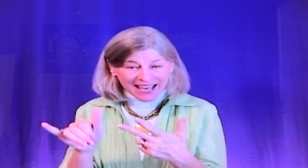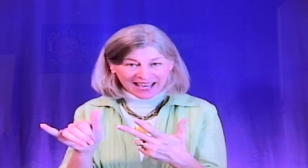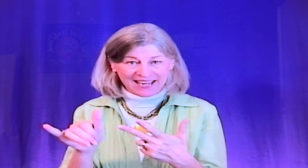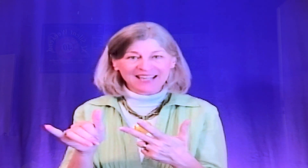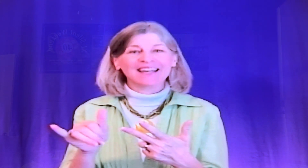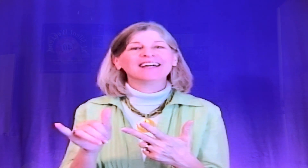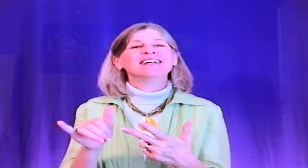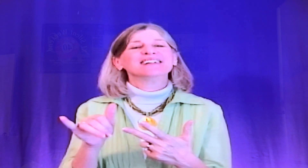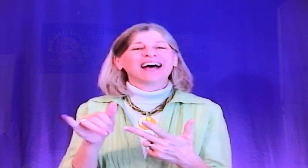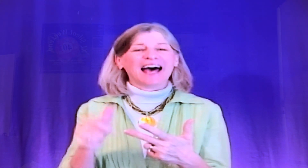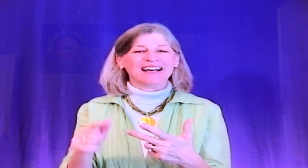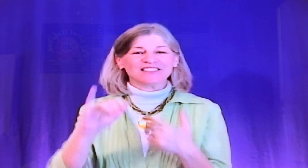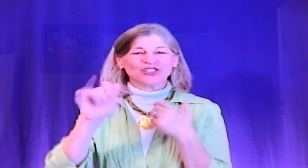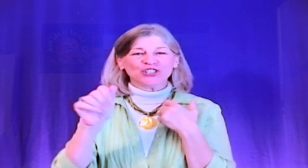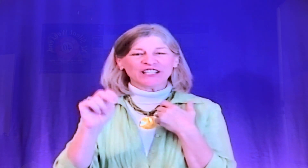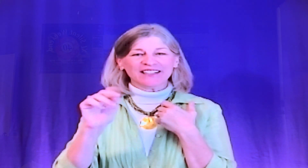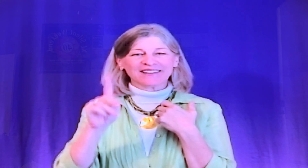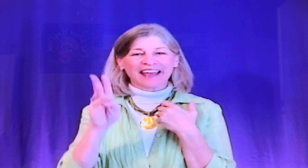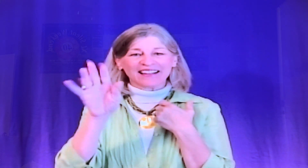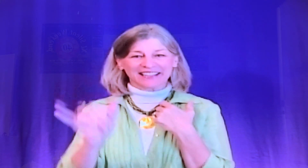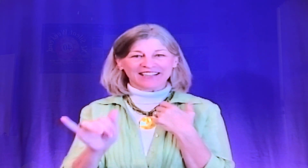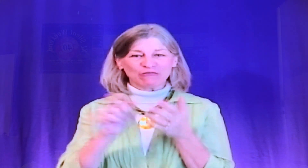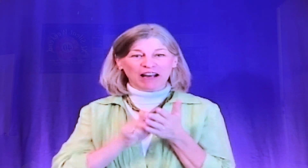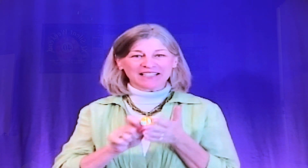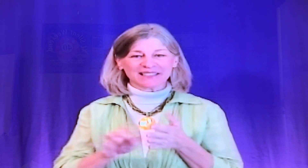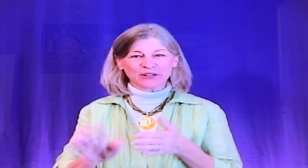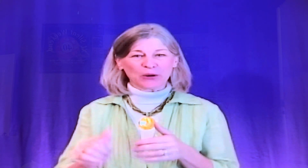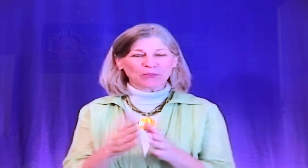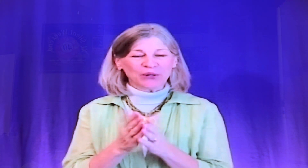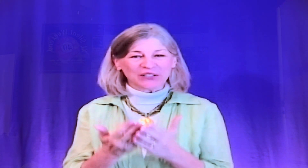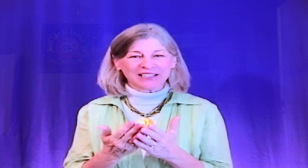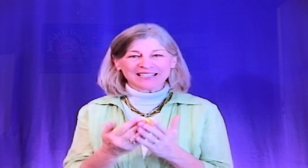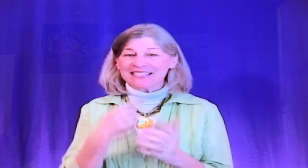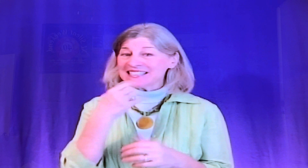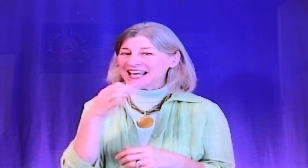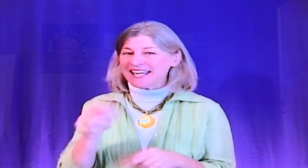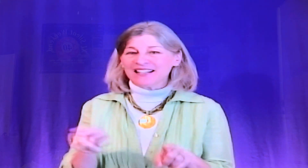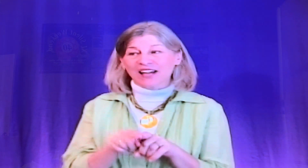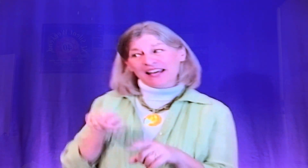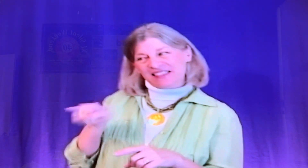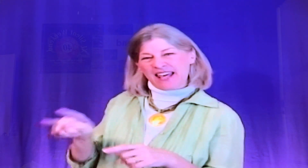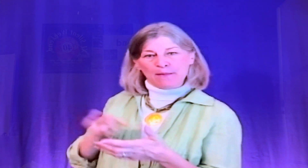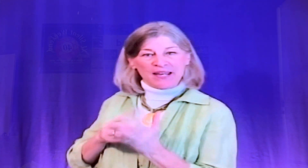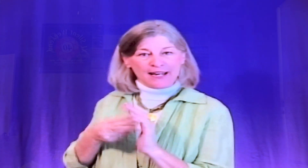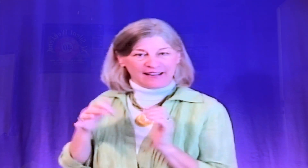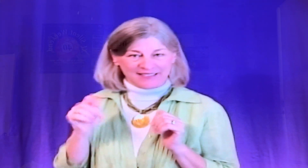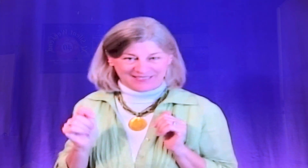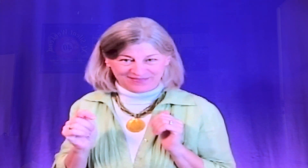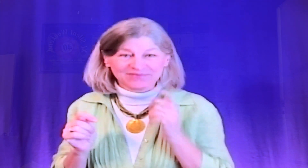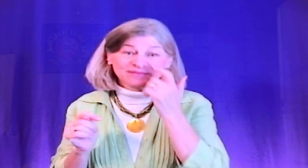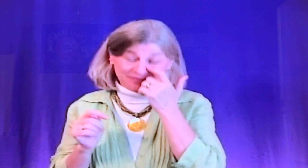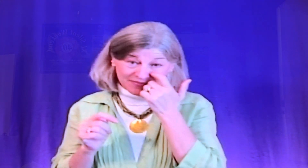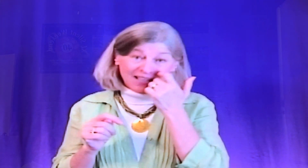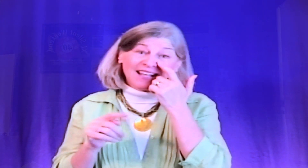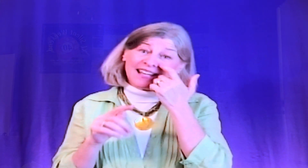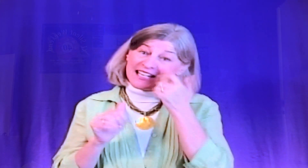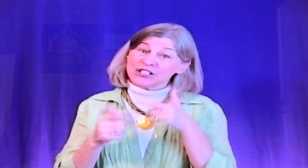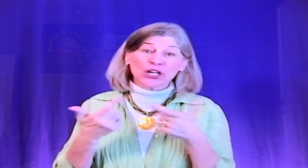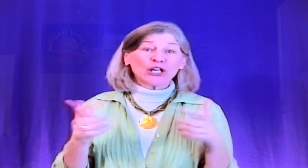say, as Jean Kelly writes in her book, say it like they mean it. It's a